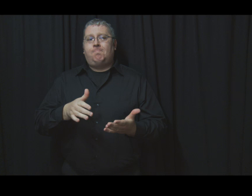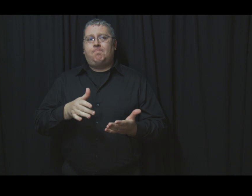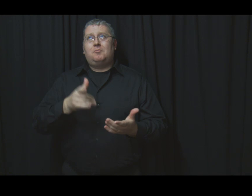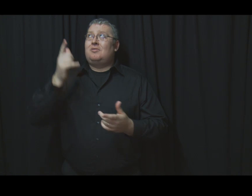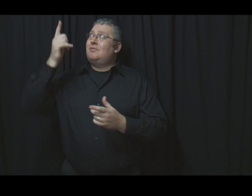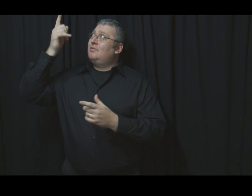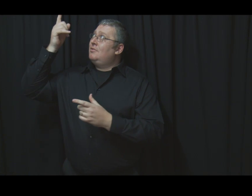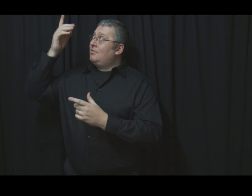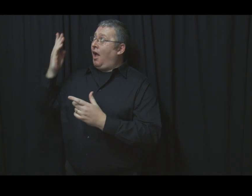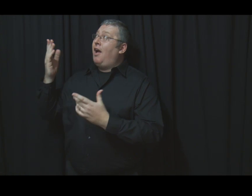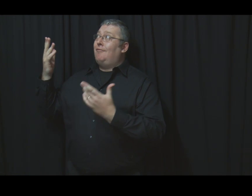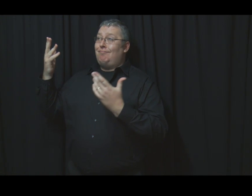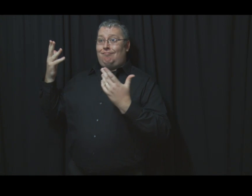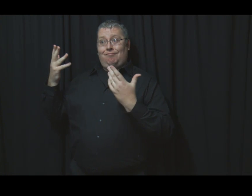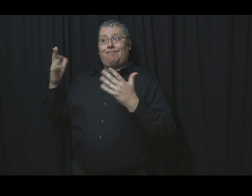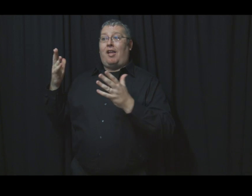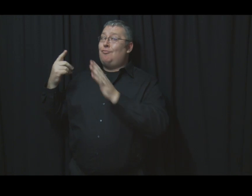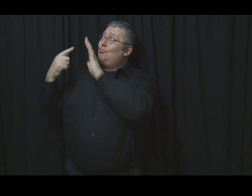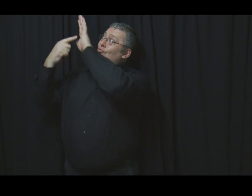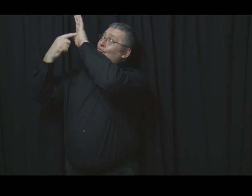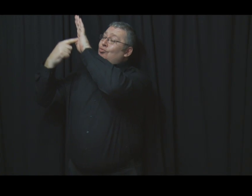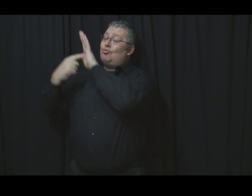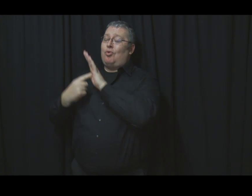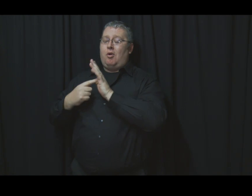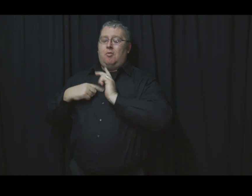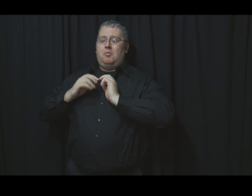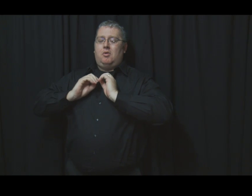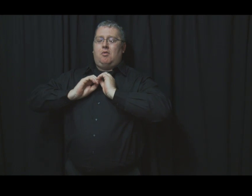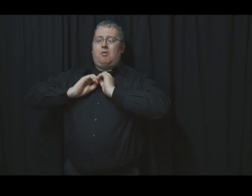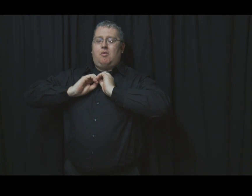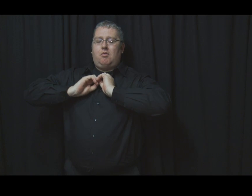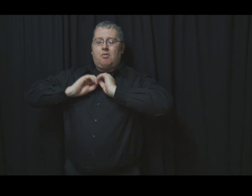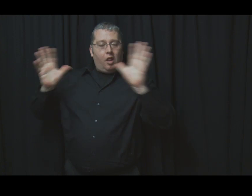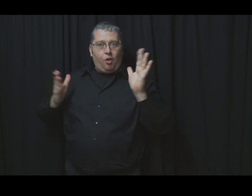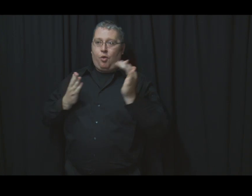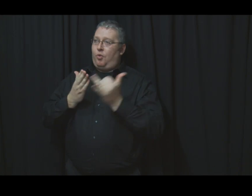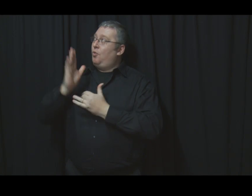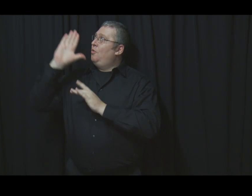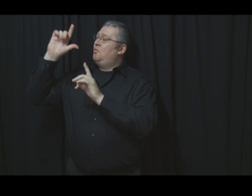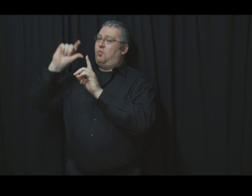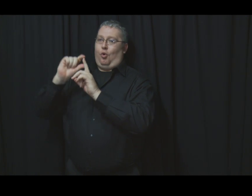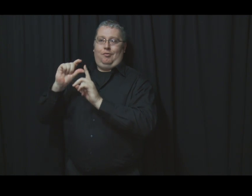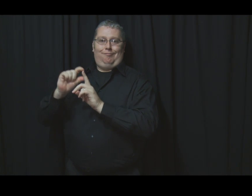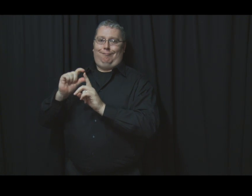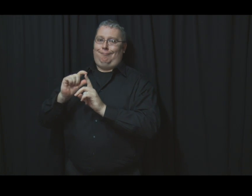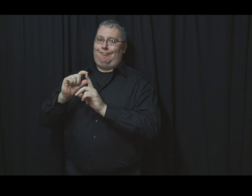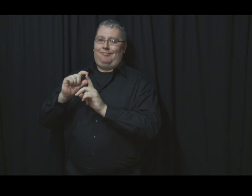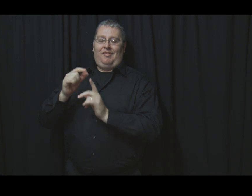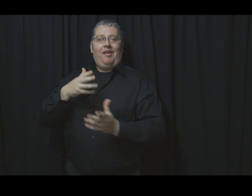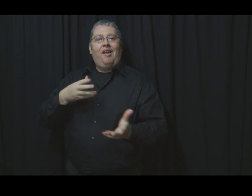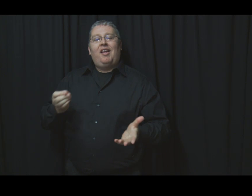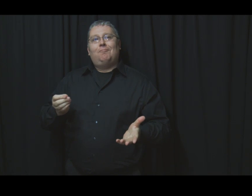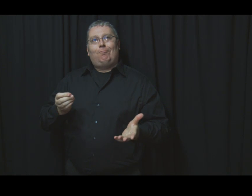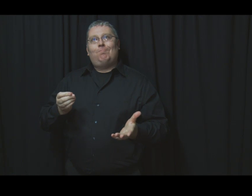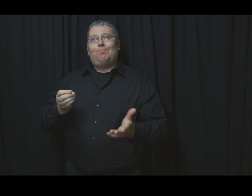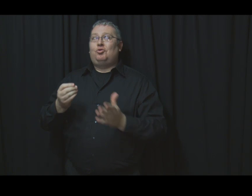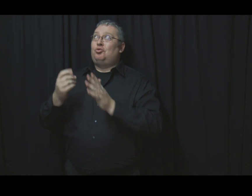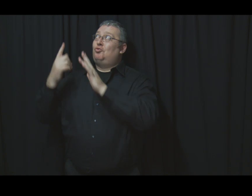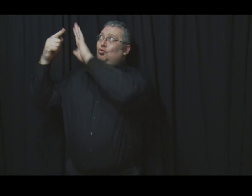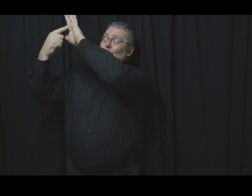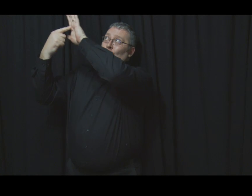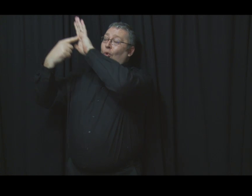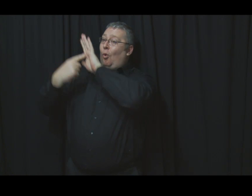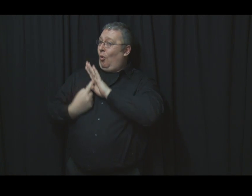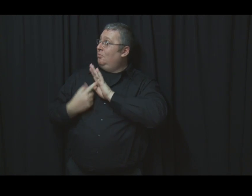has definitely shown me very clearly through his word and shown himself